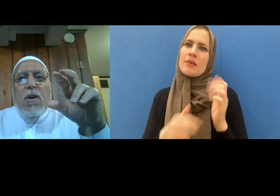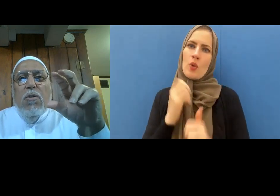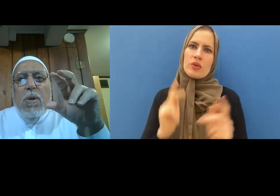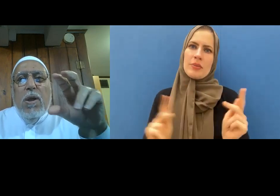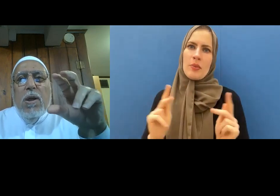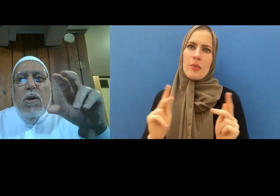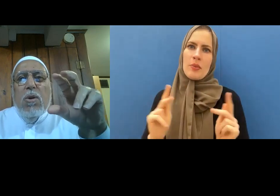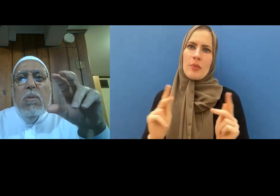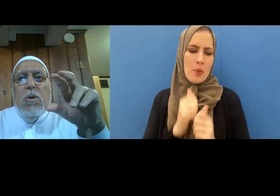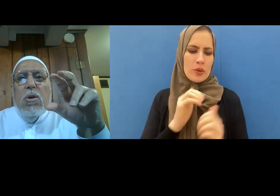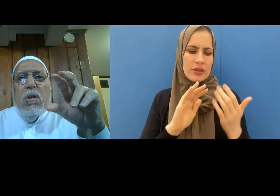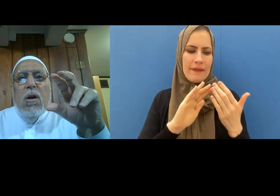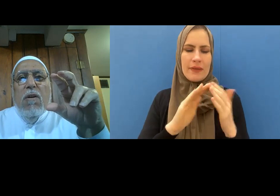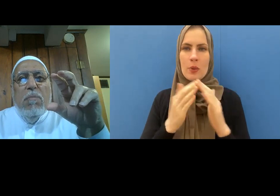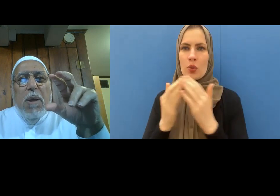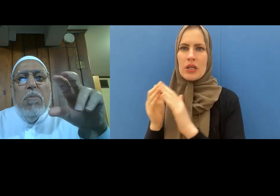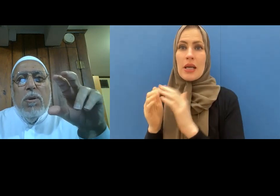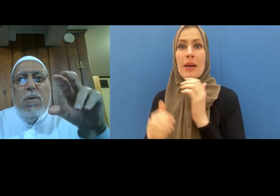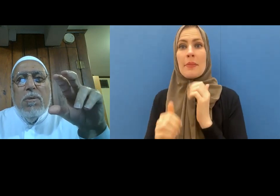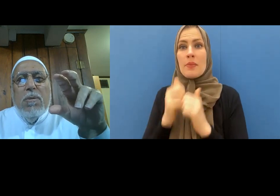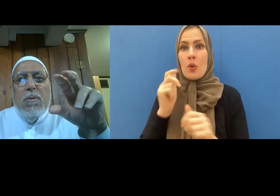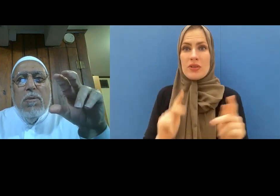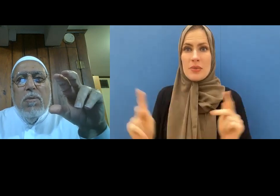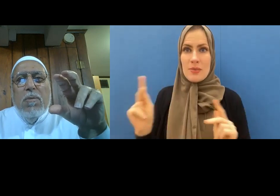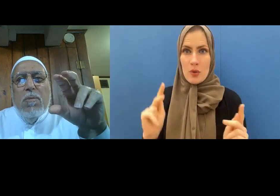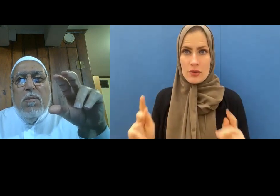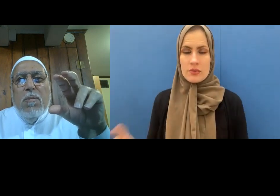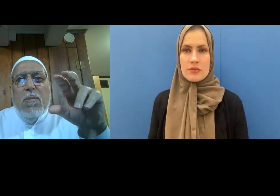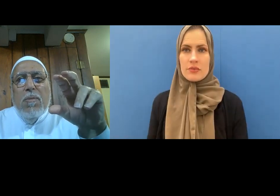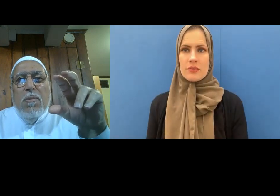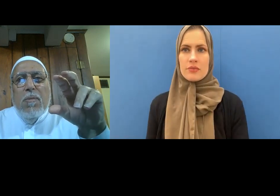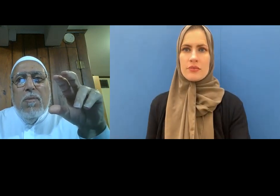of the community or the majority of people.